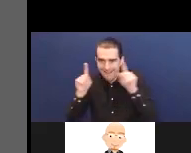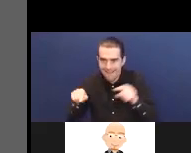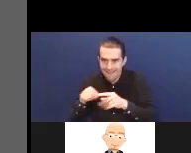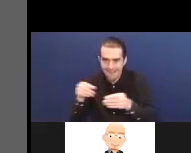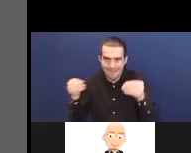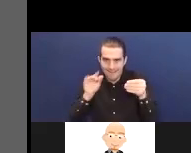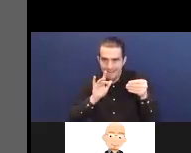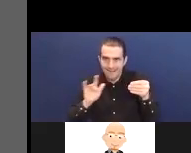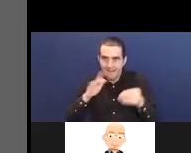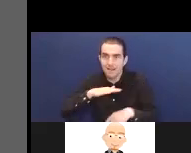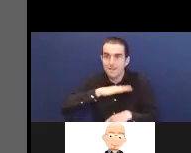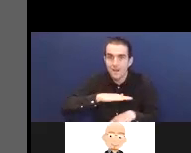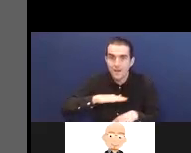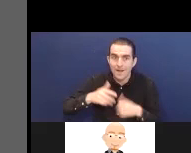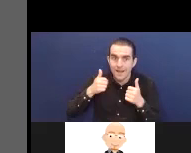be my contribution.